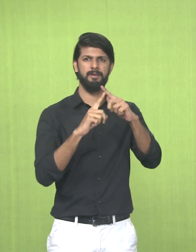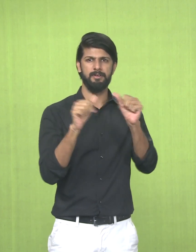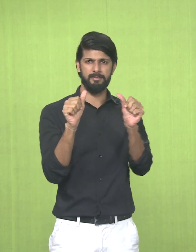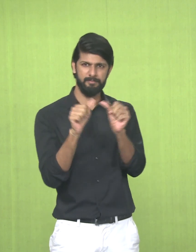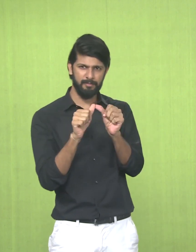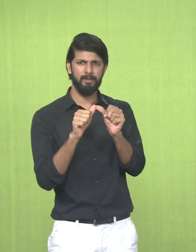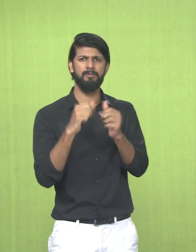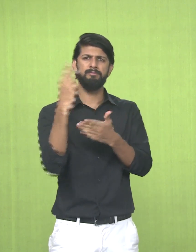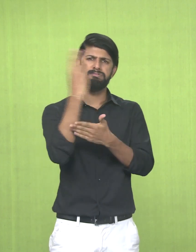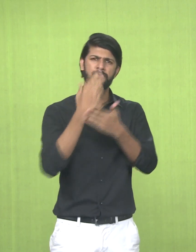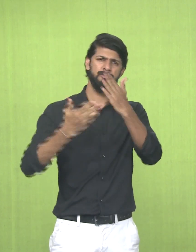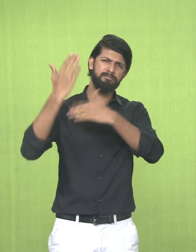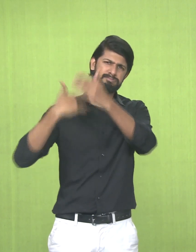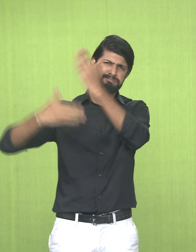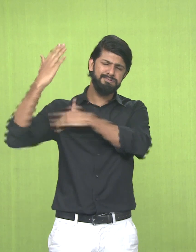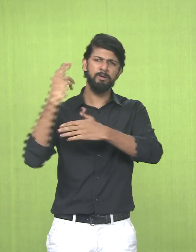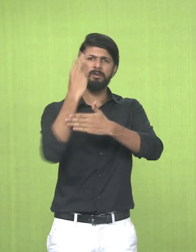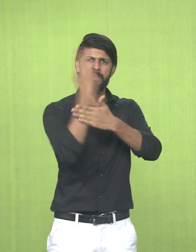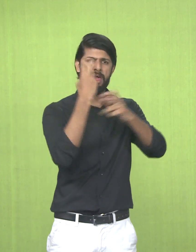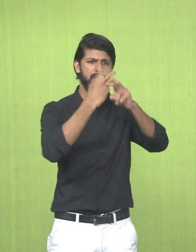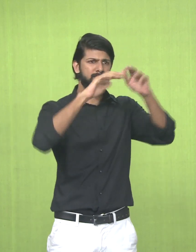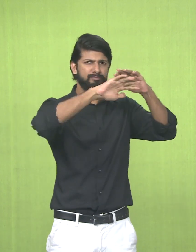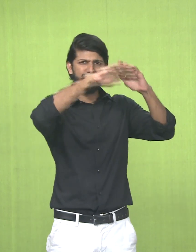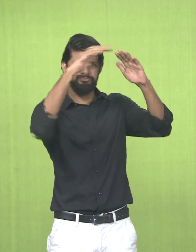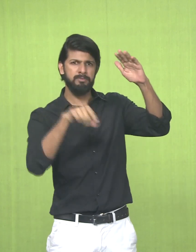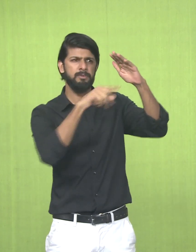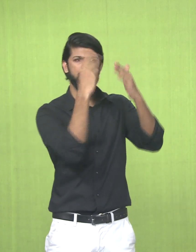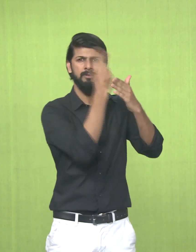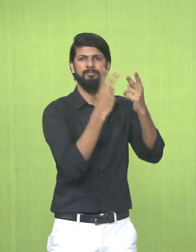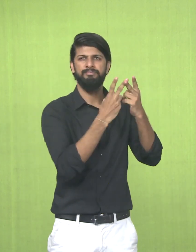Paintings from Ajanta Post Ajanta Period,